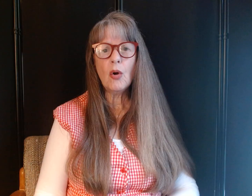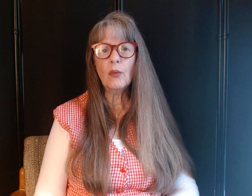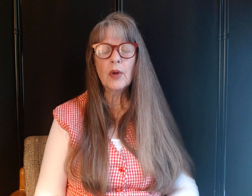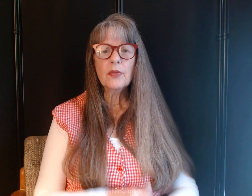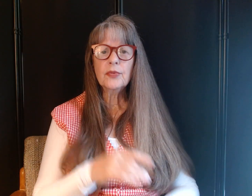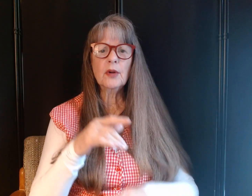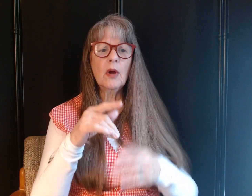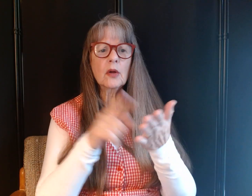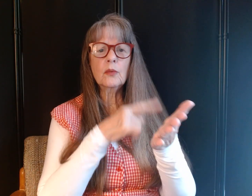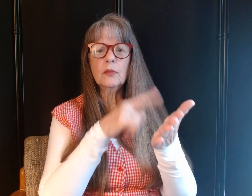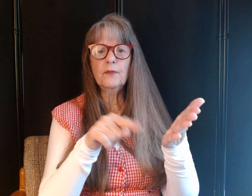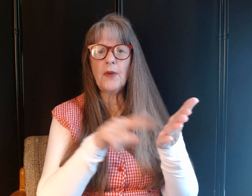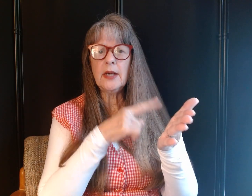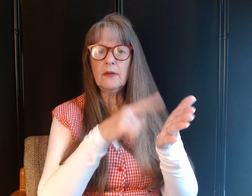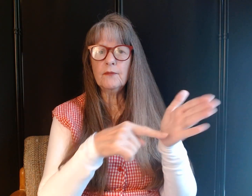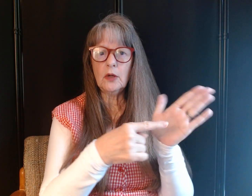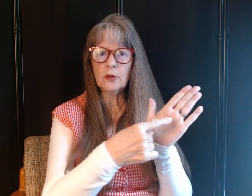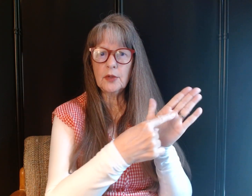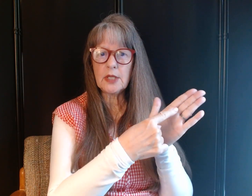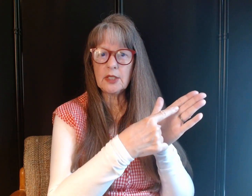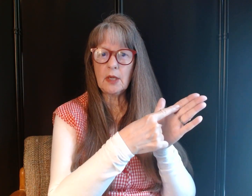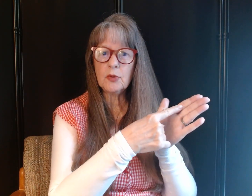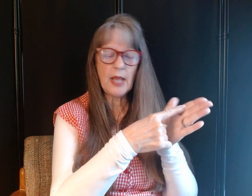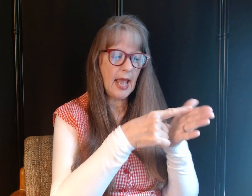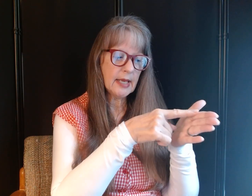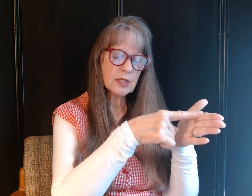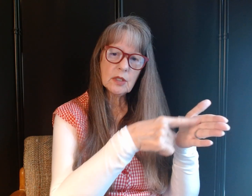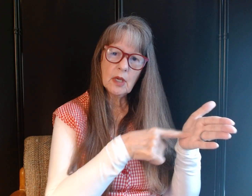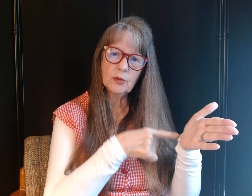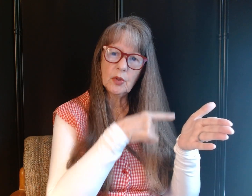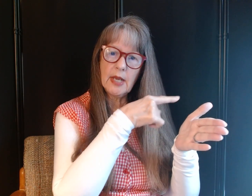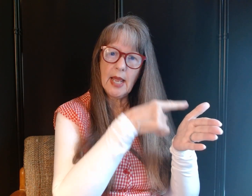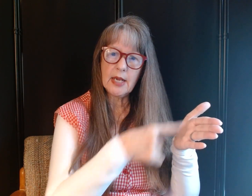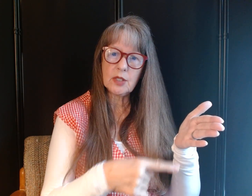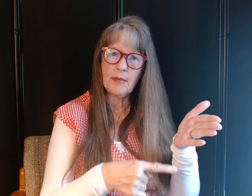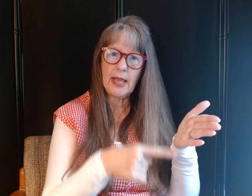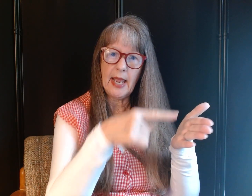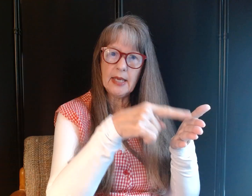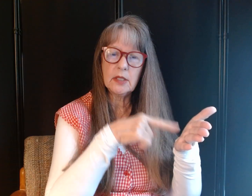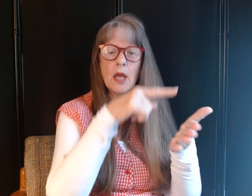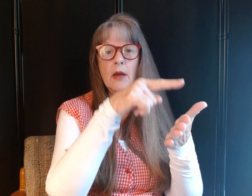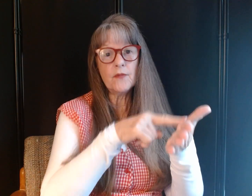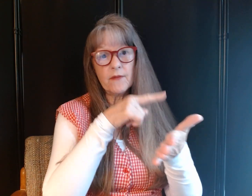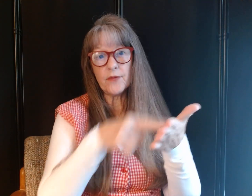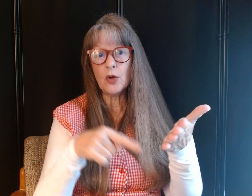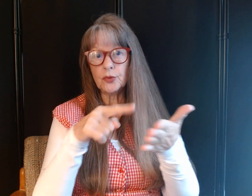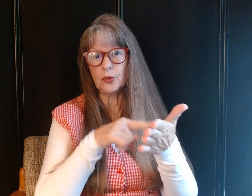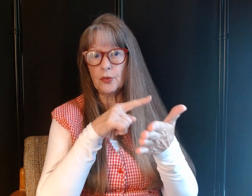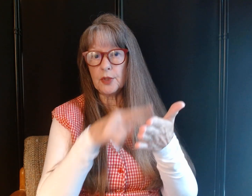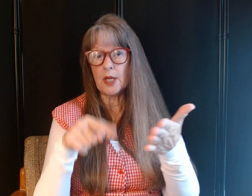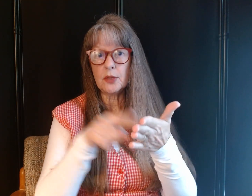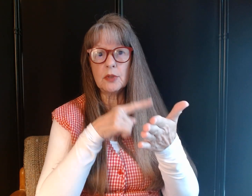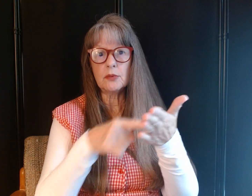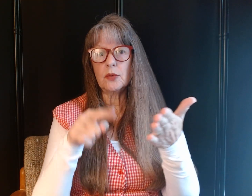Oh, they're finding fault, criticizing. I'm doing an X. I'm drawing an X on my hand. Find fault or to criticize, criticize,